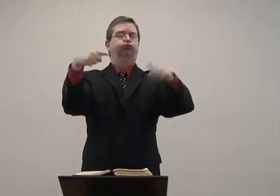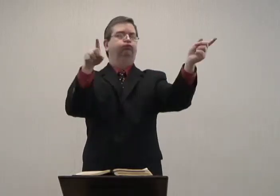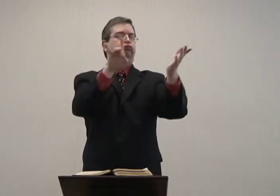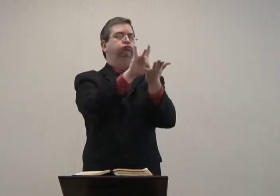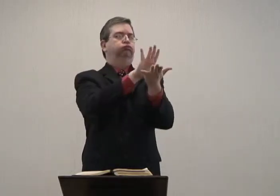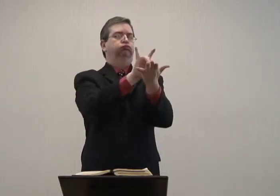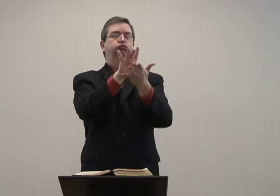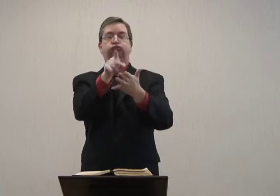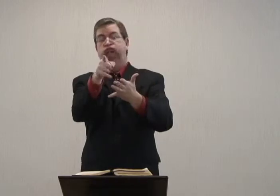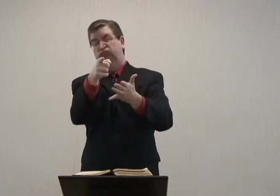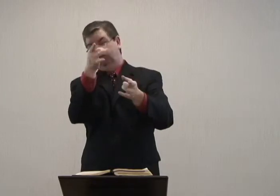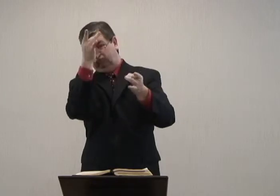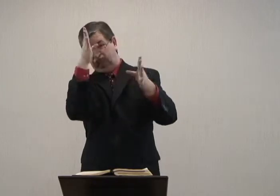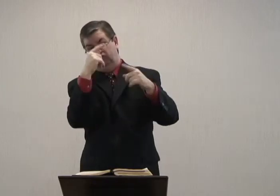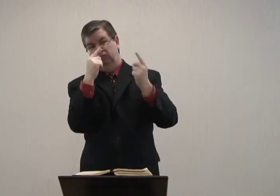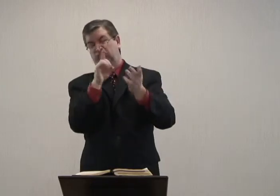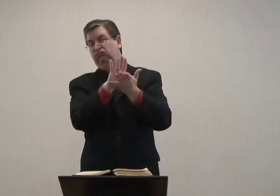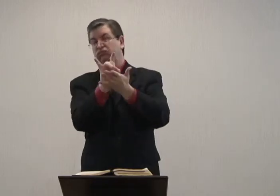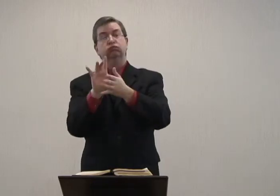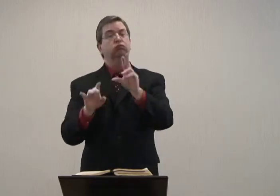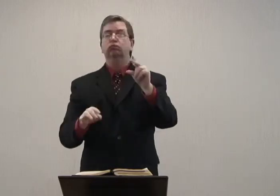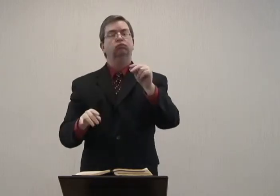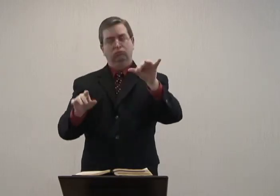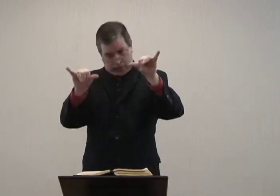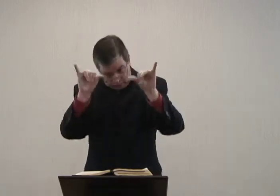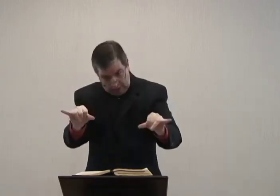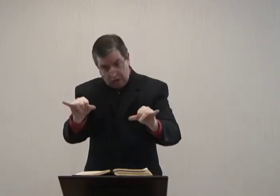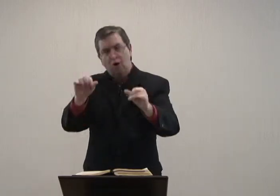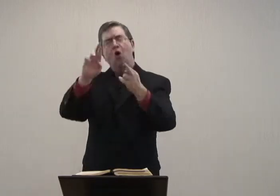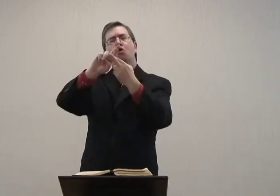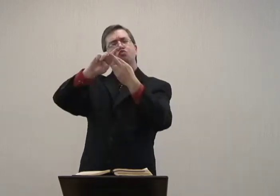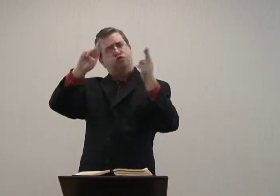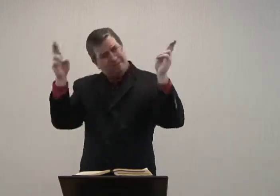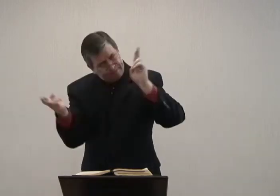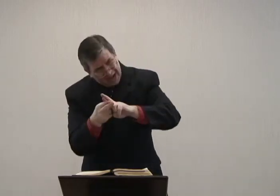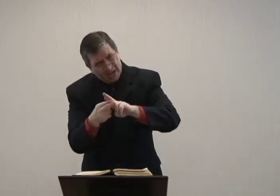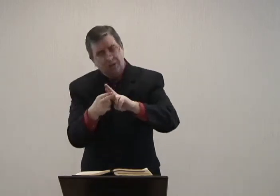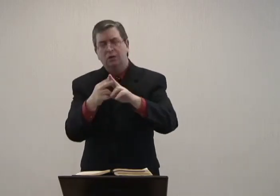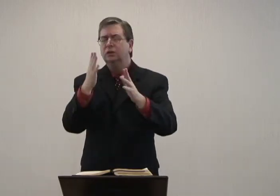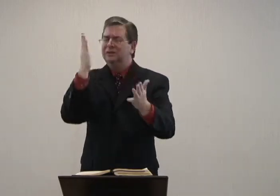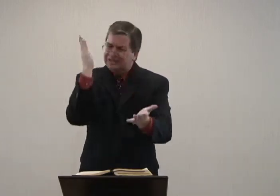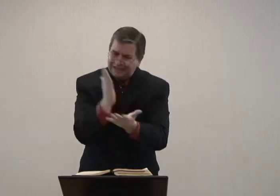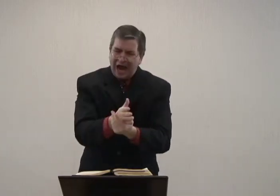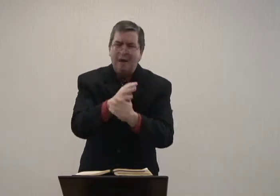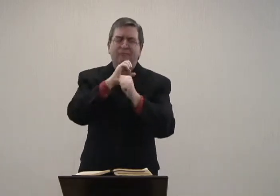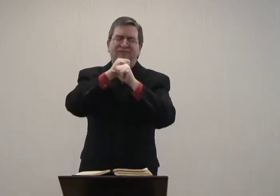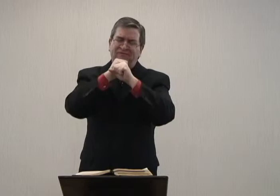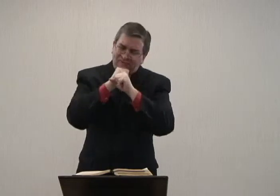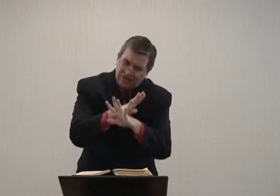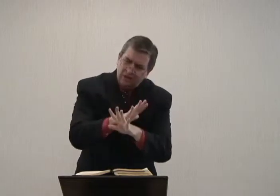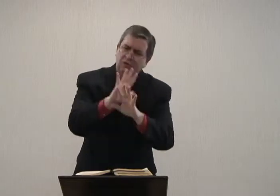kick everybody out. He said, oh, you're bad, you have to get out of here. with me, He would help them repent.